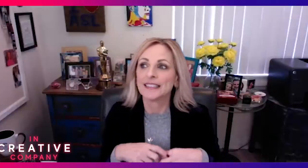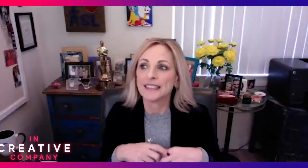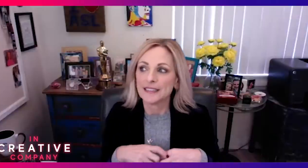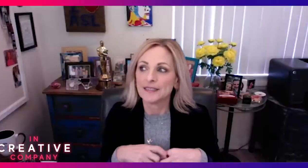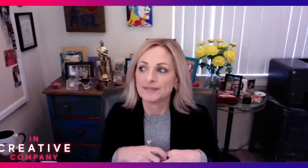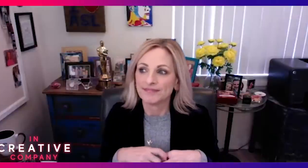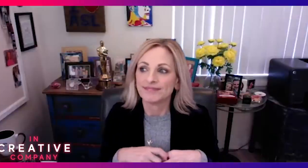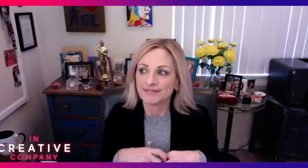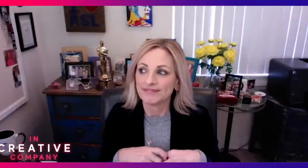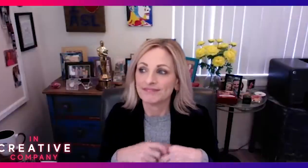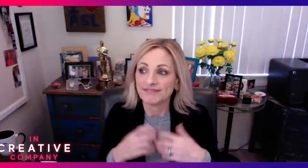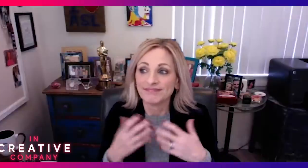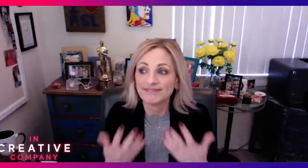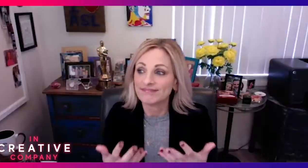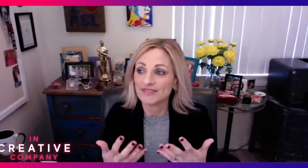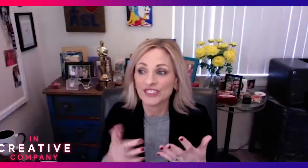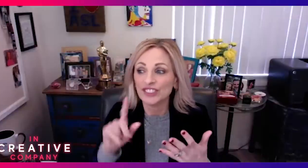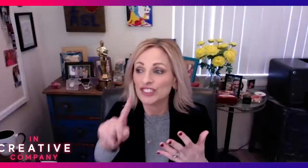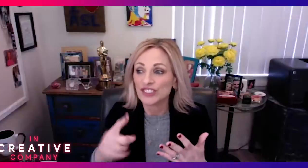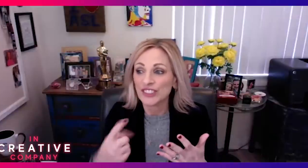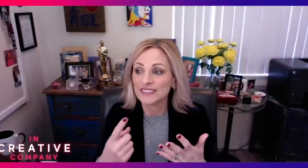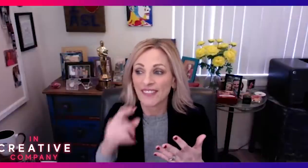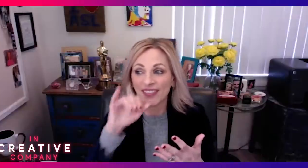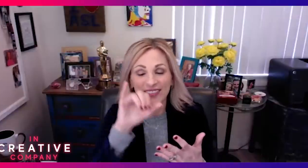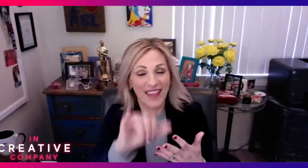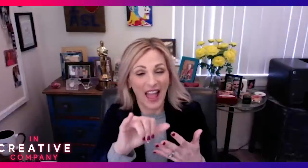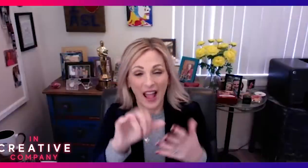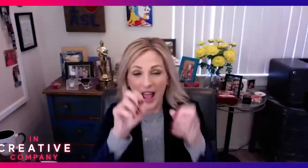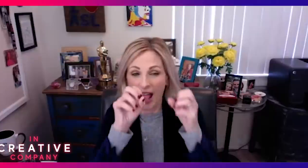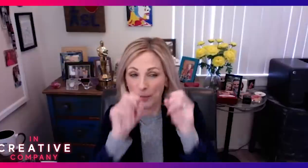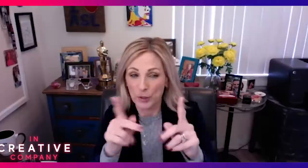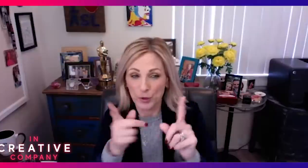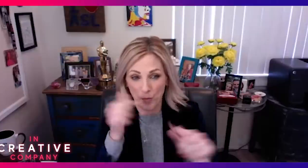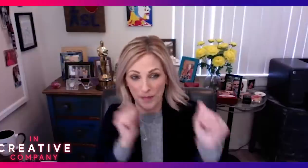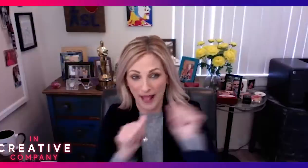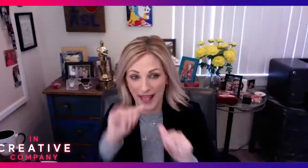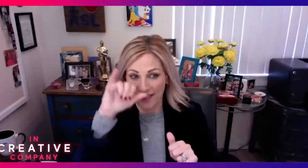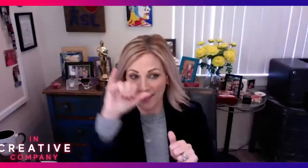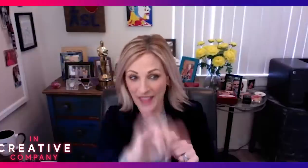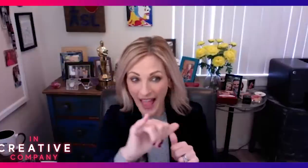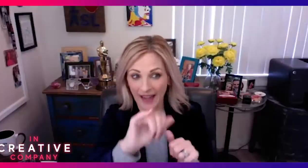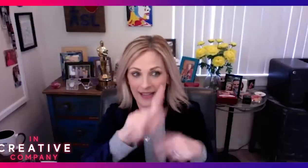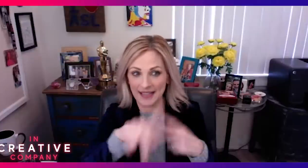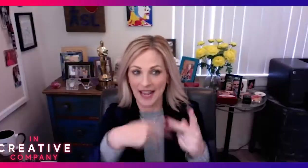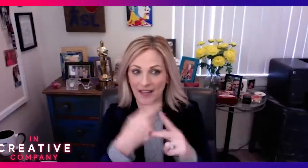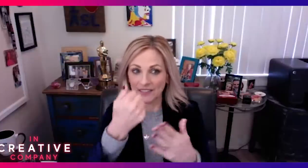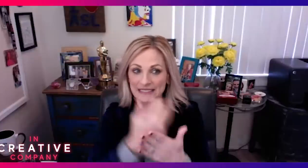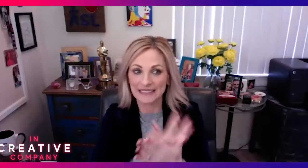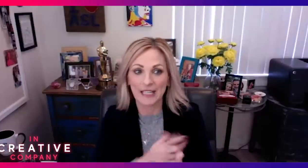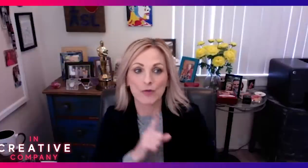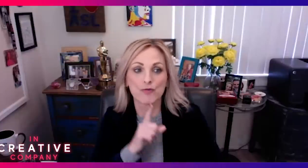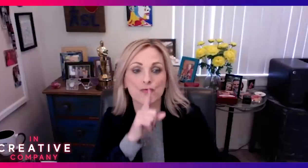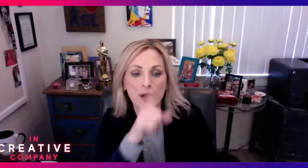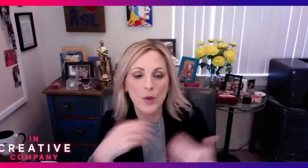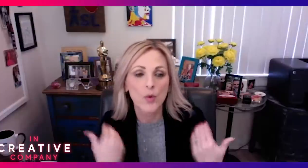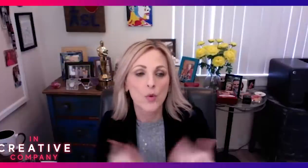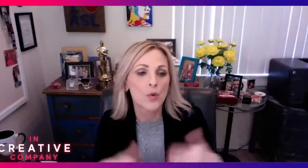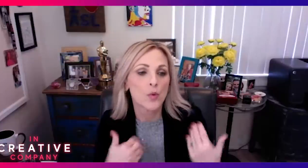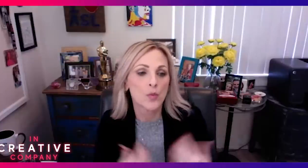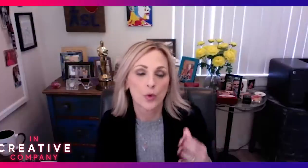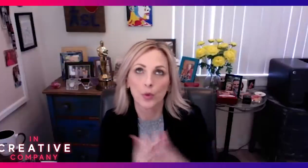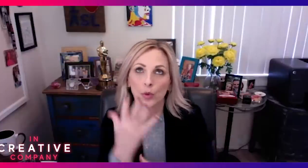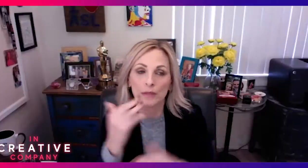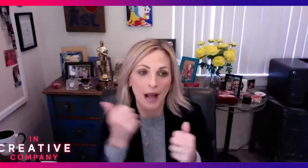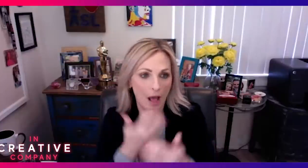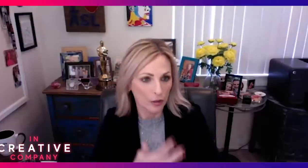not something I recognize myself growing up. So yeah, it was just the opportunity to play that, to jump into a